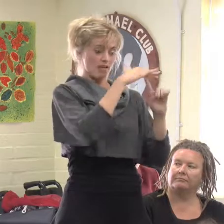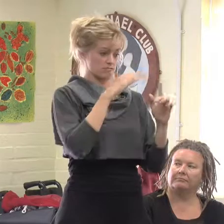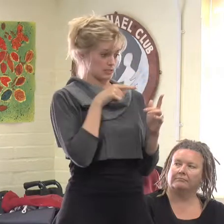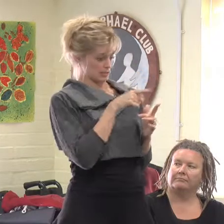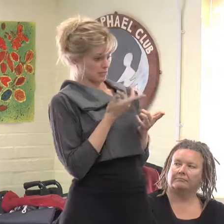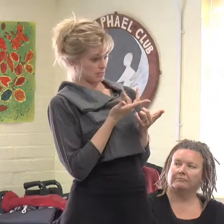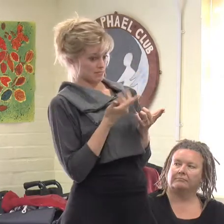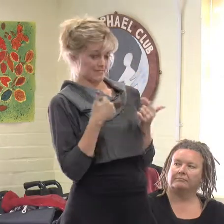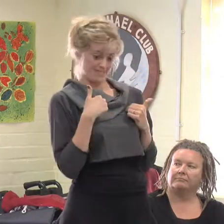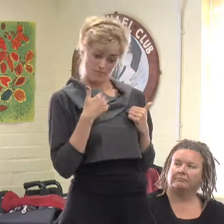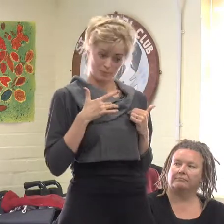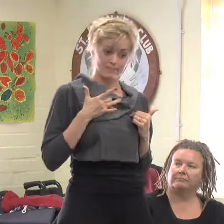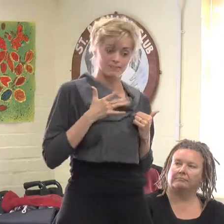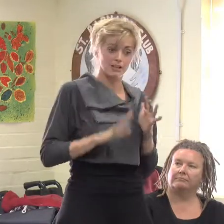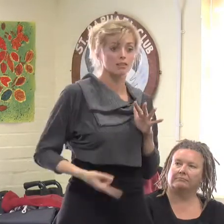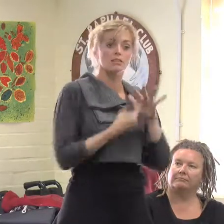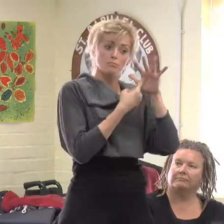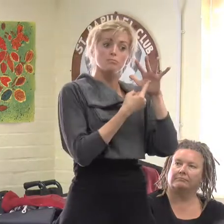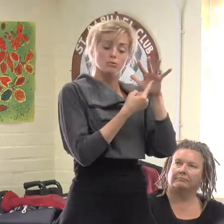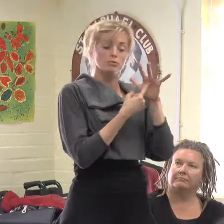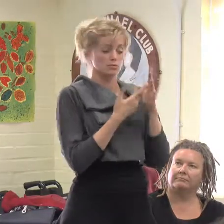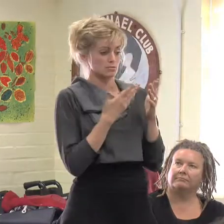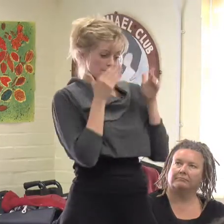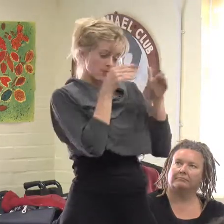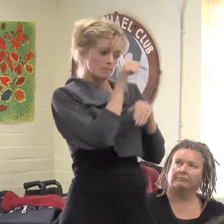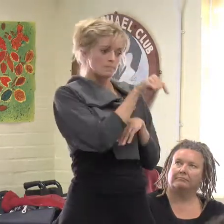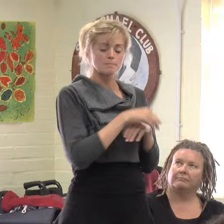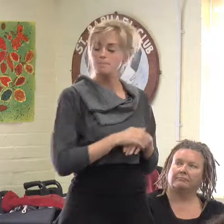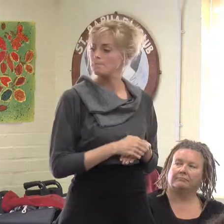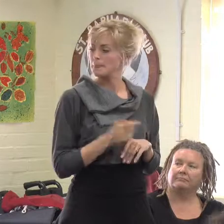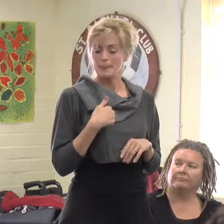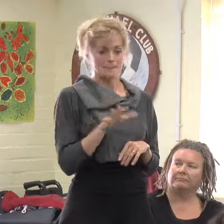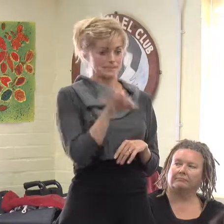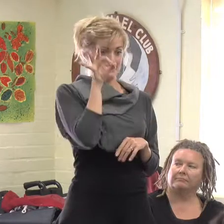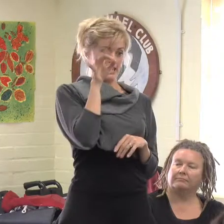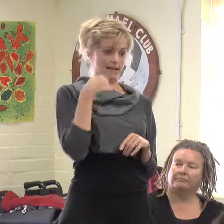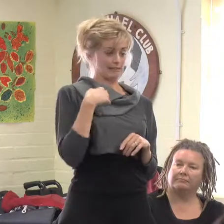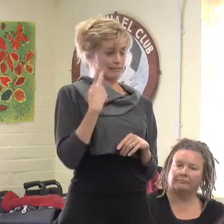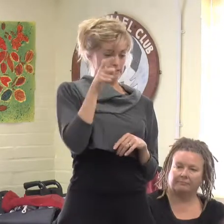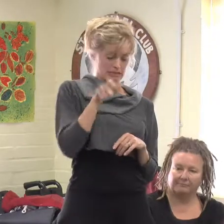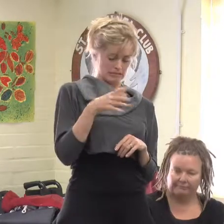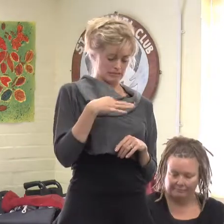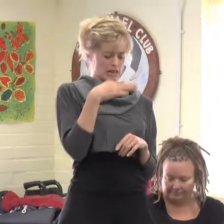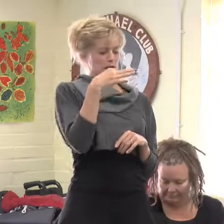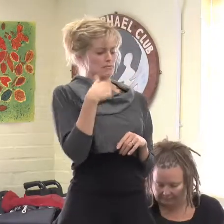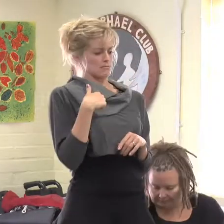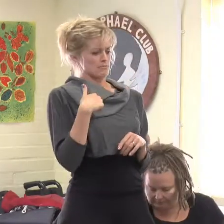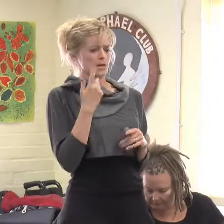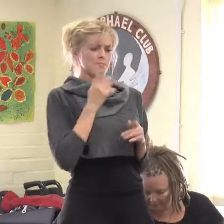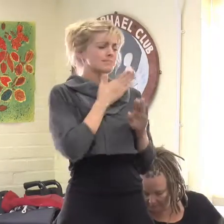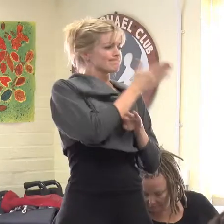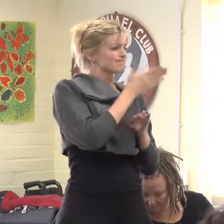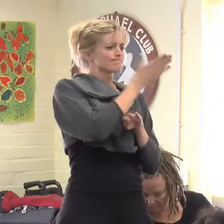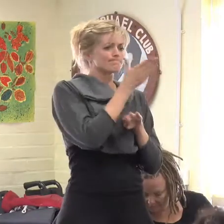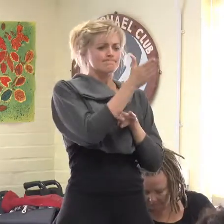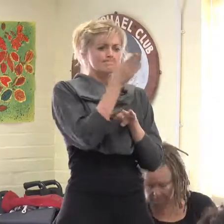really high on my own personal political agenda. Since being selected as the candidate, I have gone around the